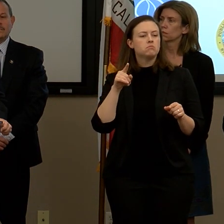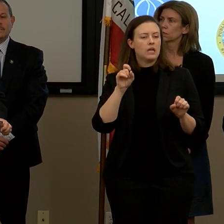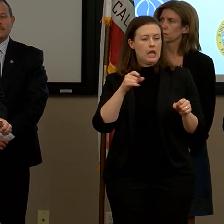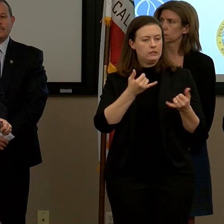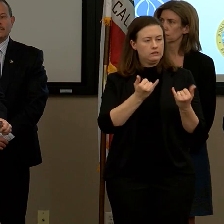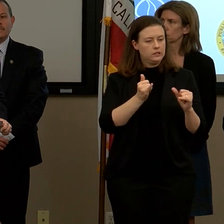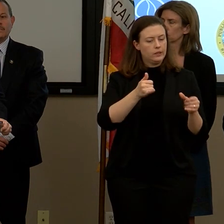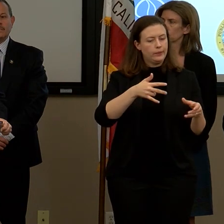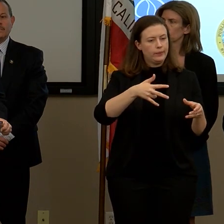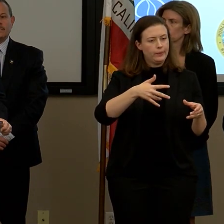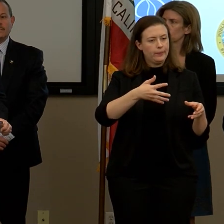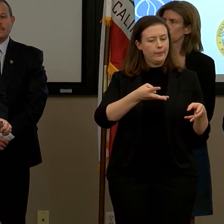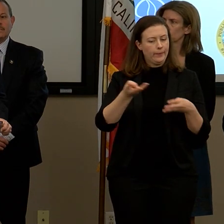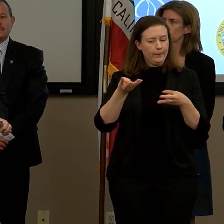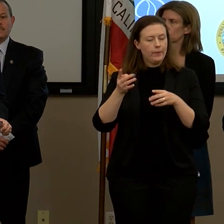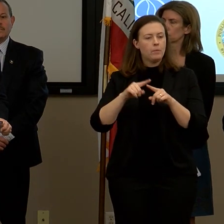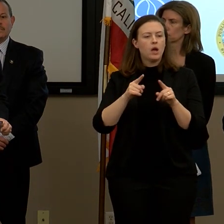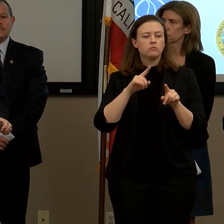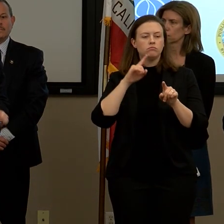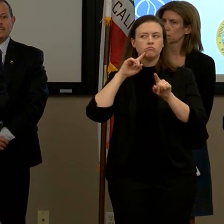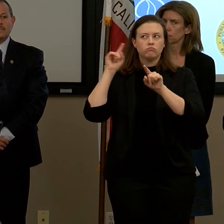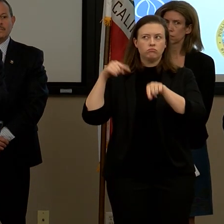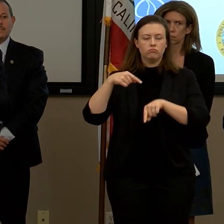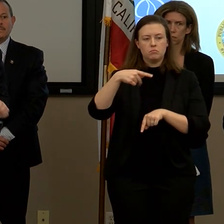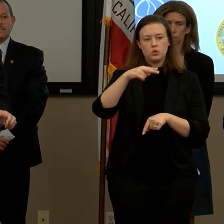but it is subject to the PUC order.